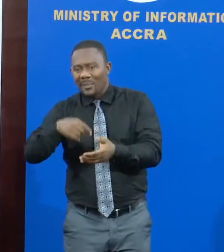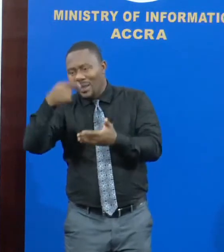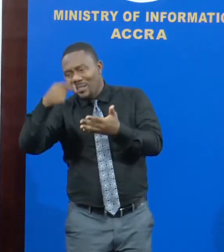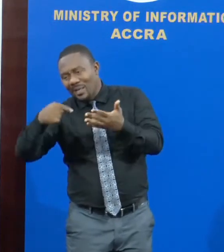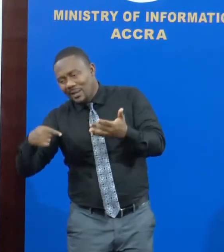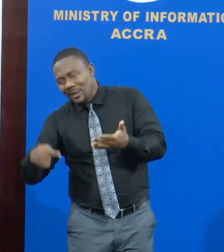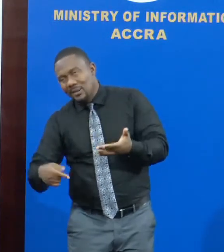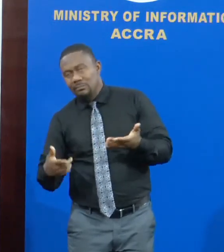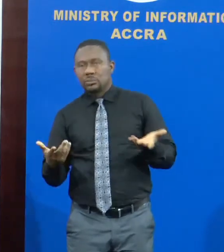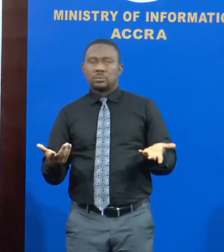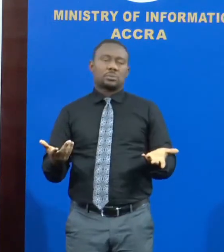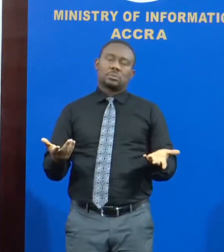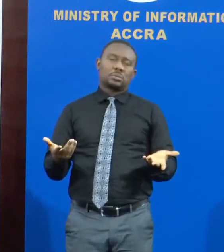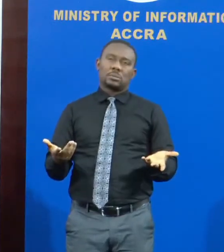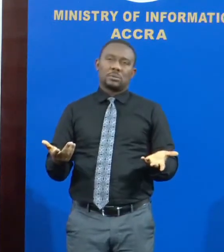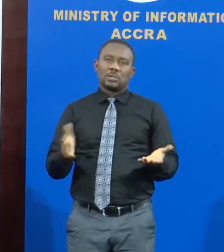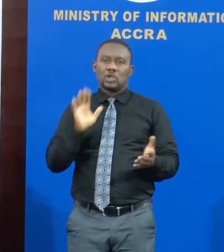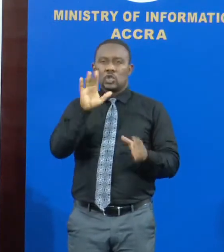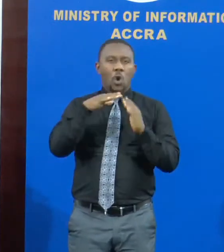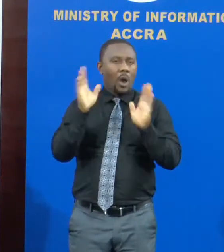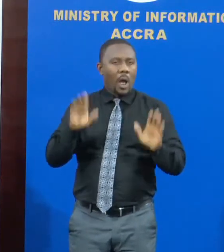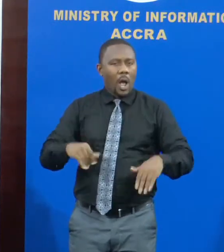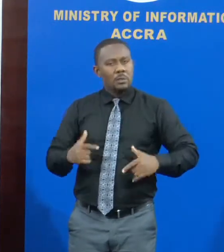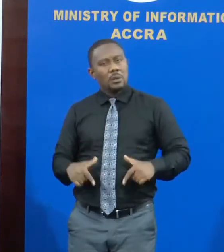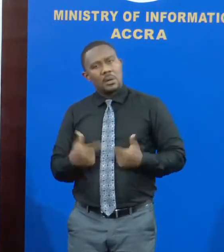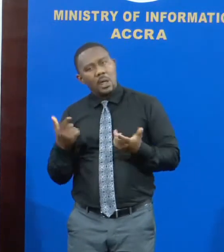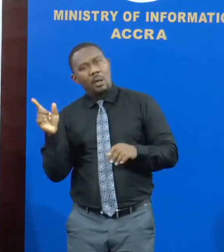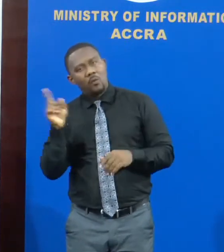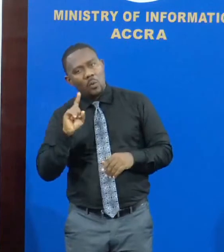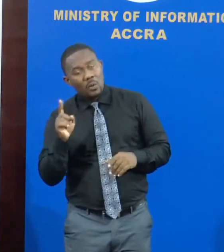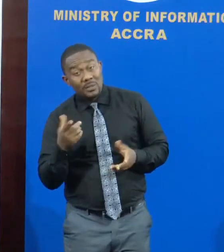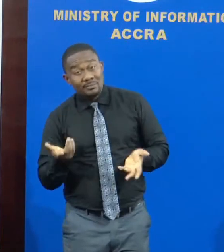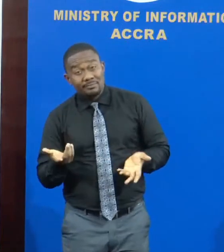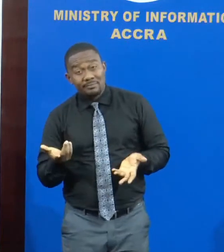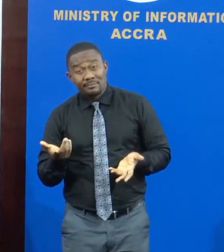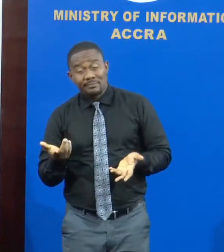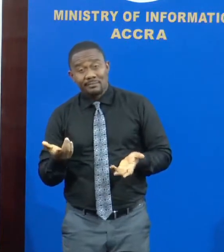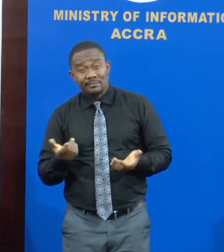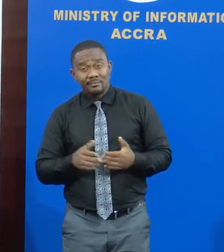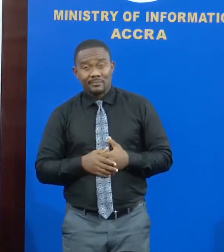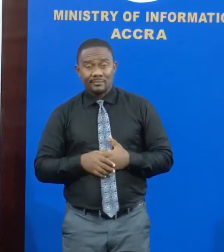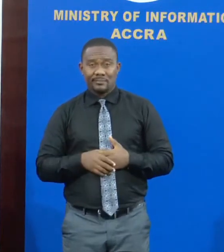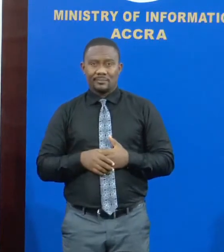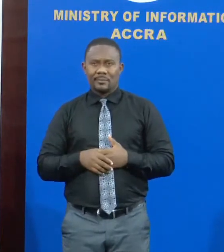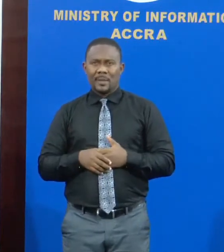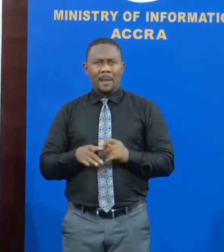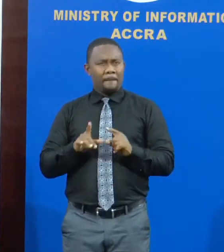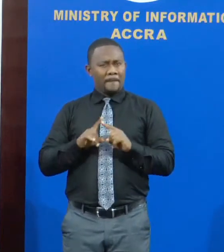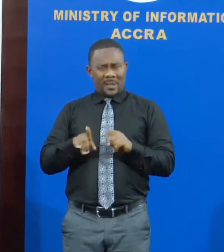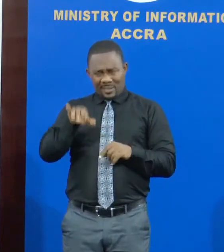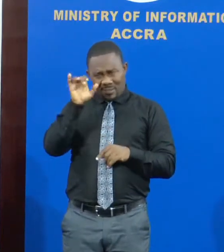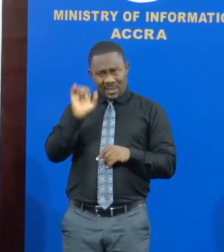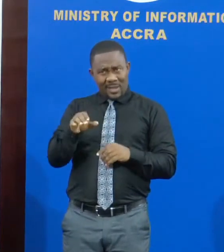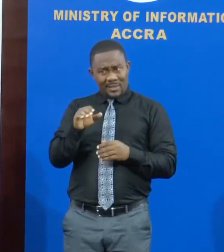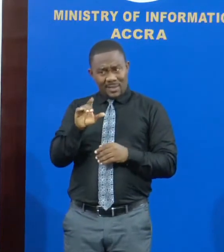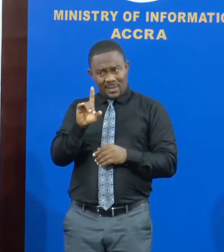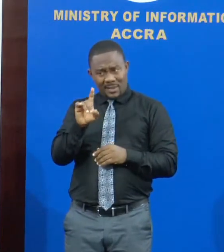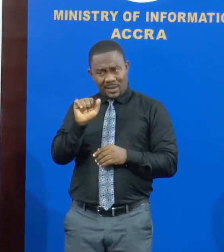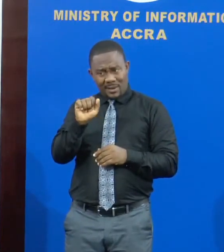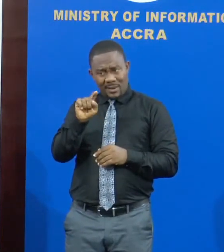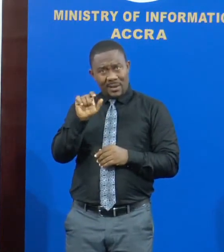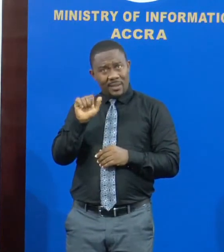forth, where you live. And right now, we get all of that data directly